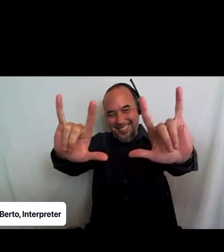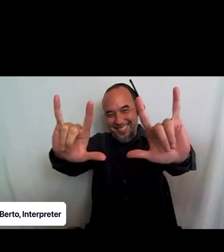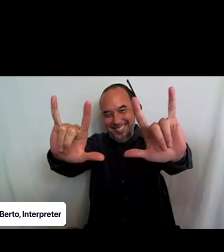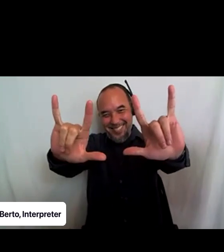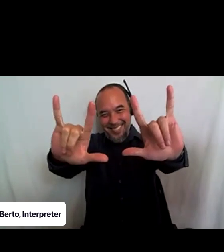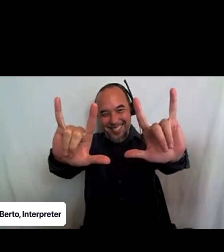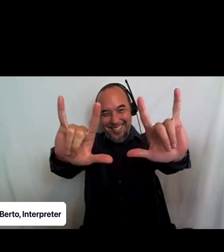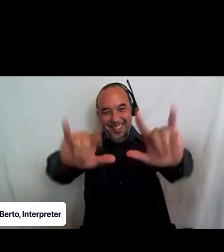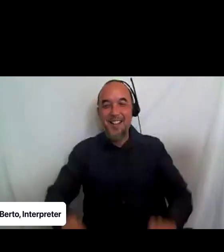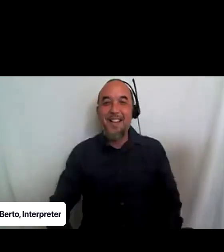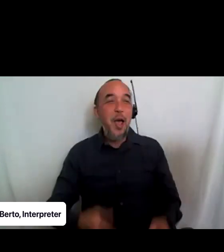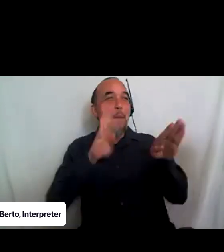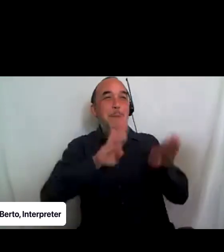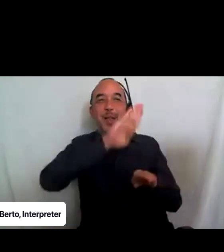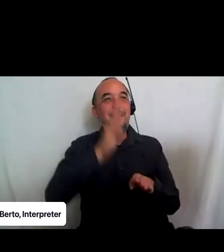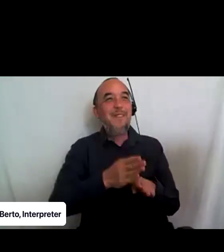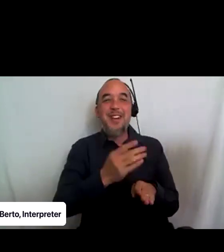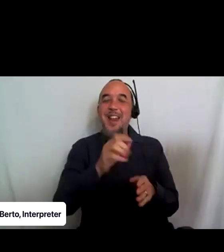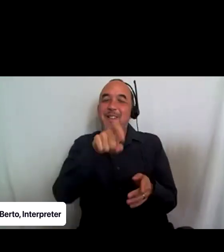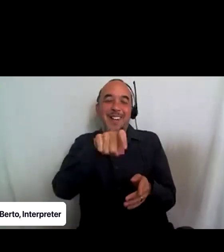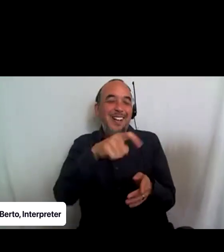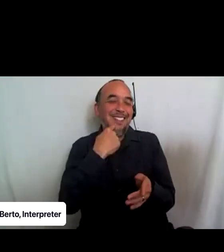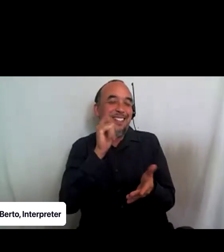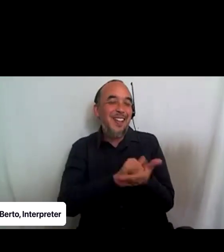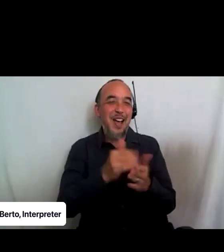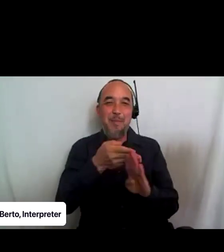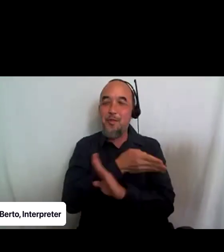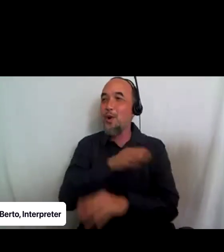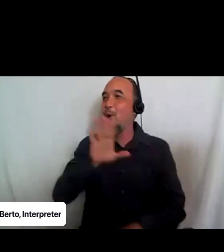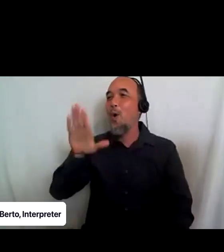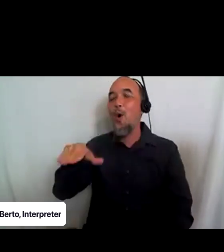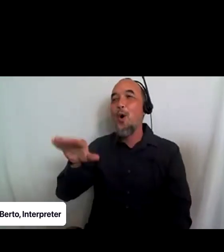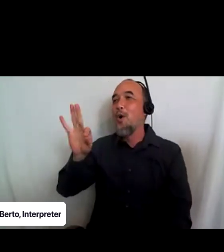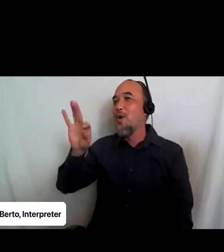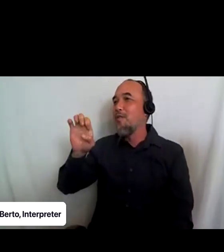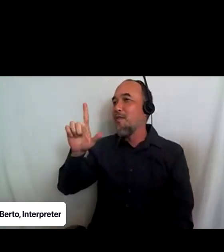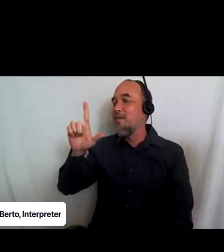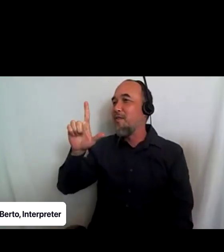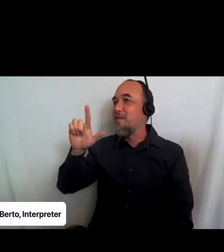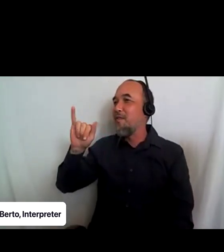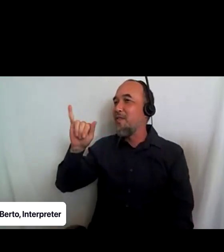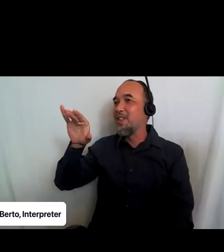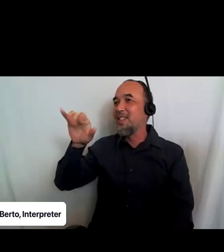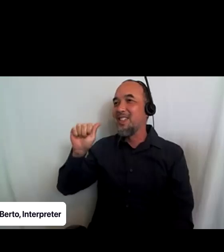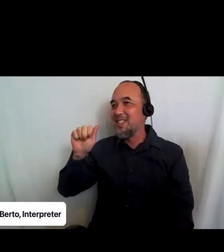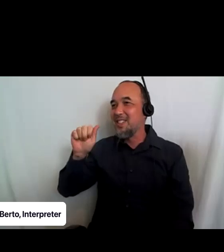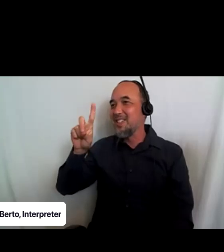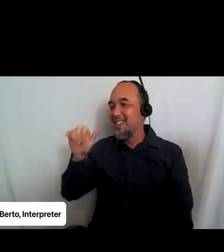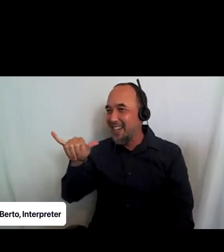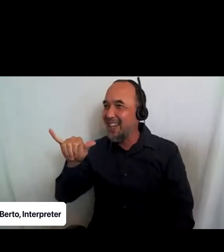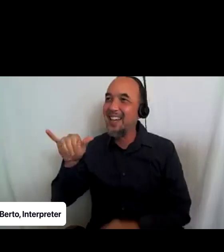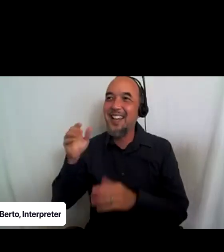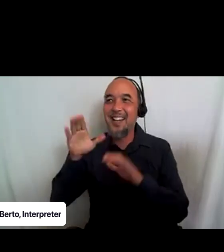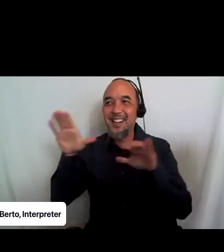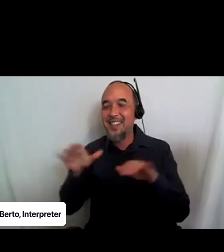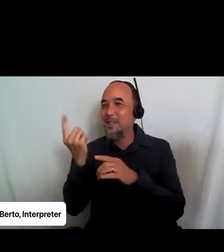I bet you've never had to do that before, huh? No, listen, Felicia Day did a whole thing and they were talking about lightning bolts coming out of